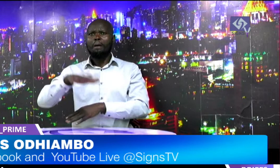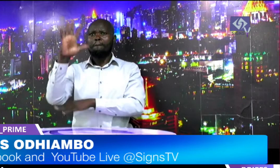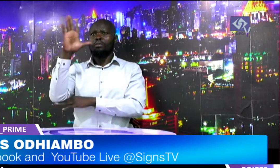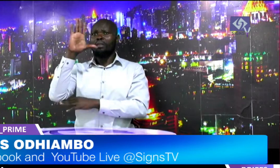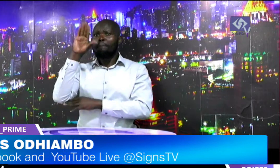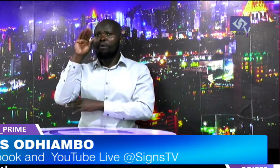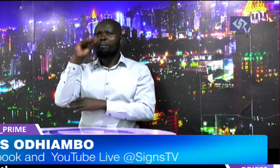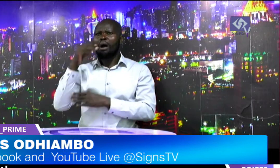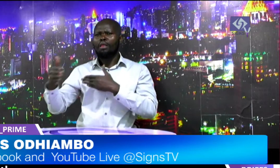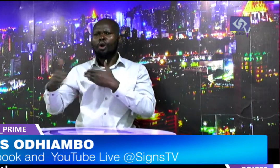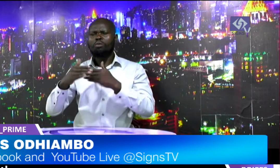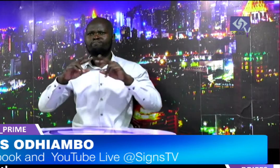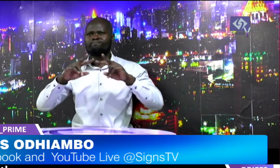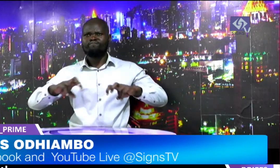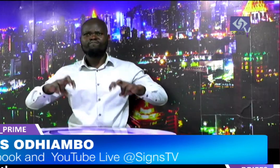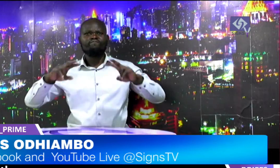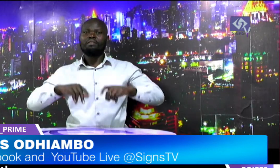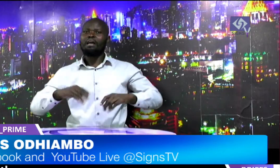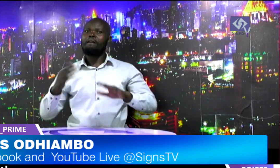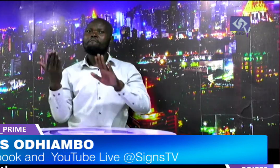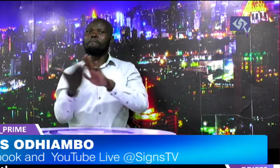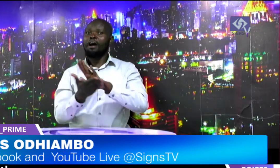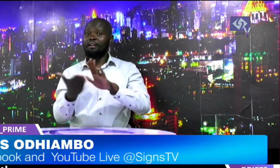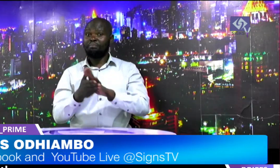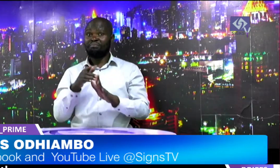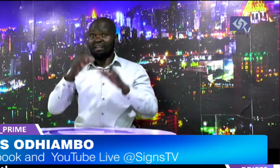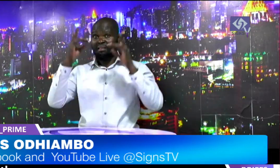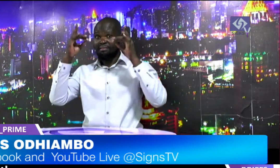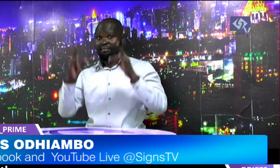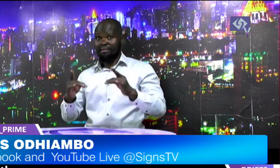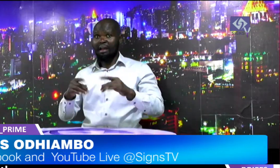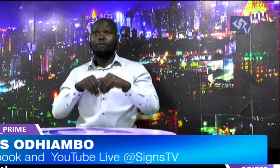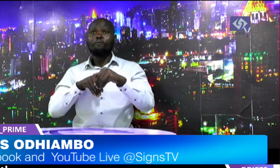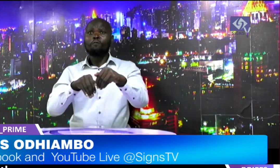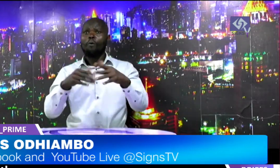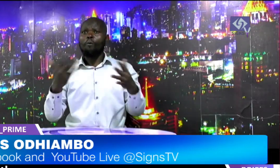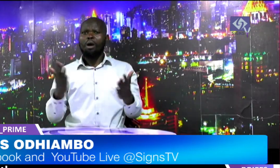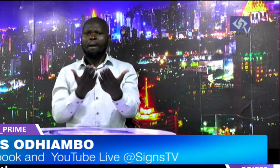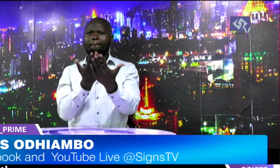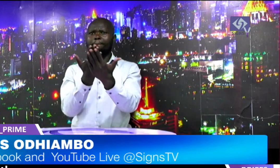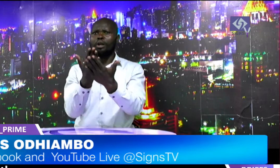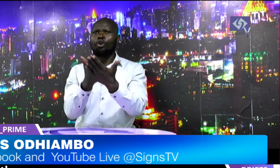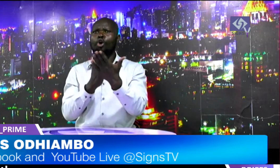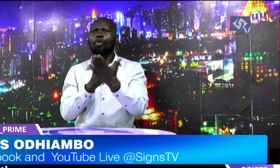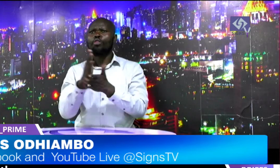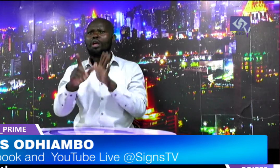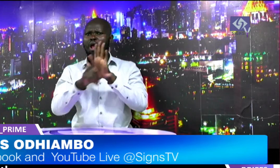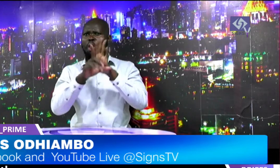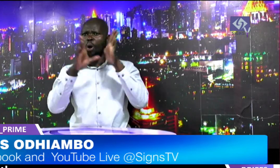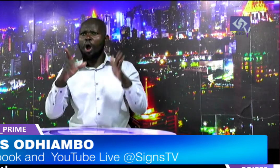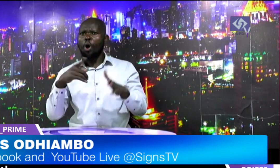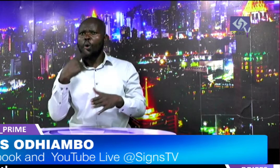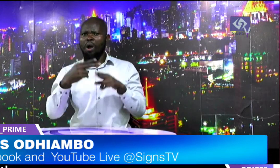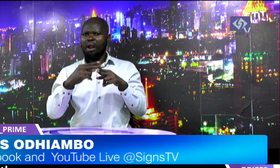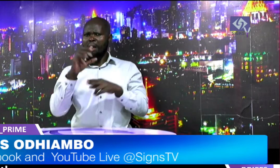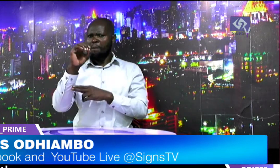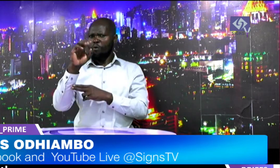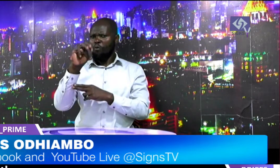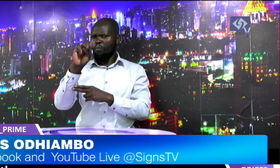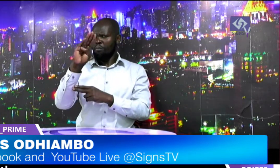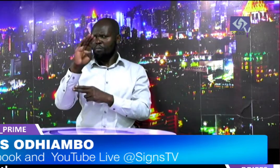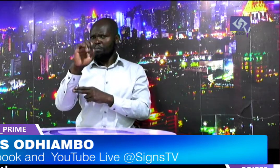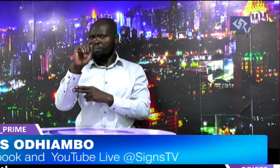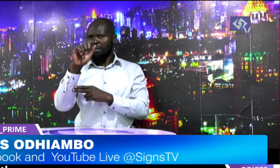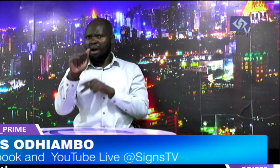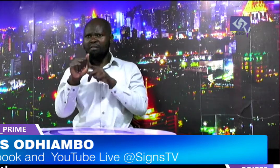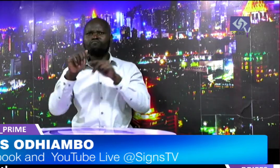man after a court in Shanzu, Mombasa, closed his investigation file. The decision follows an